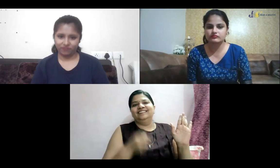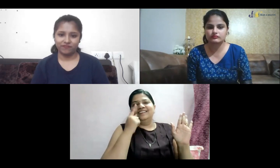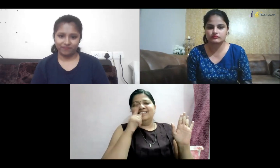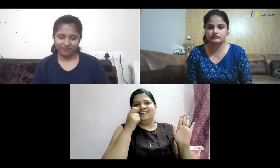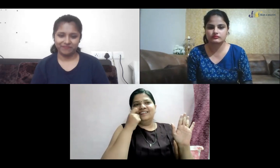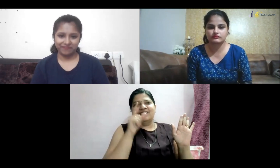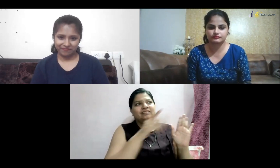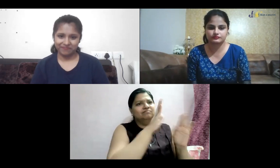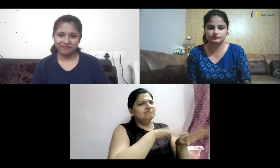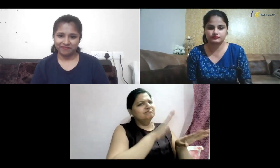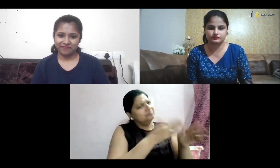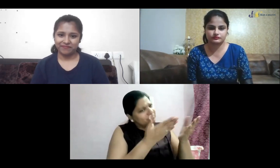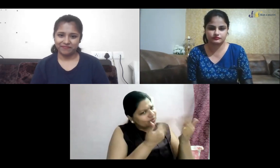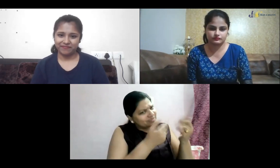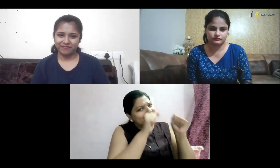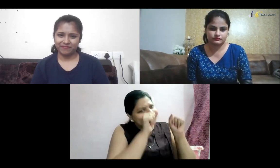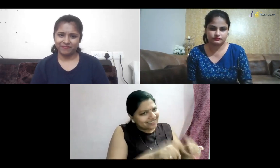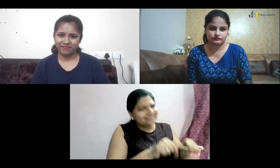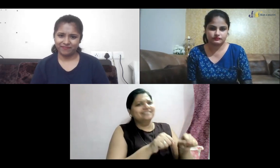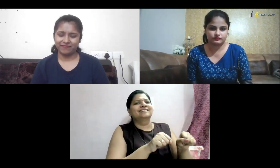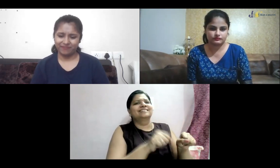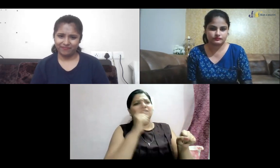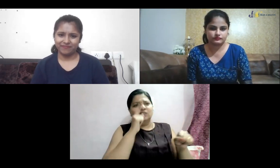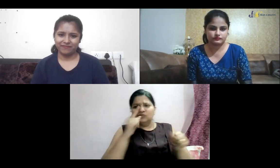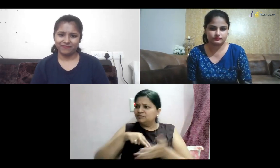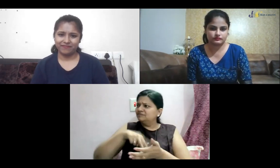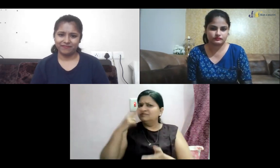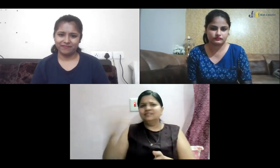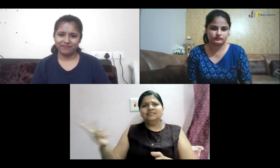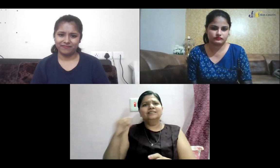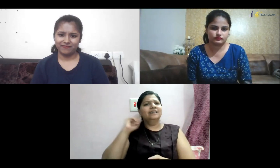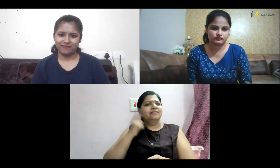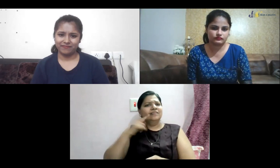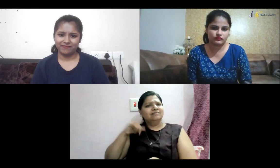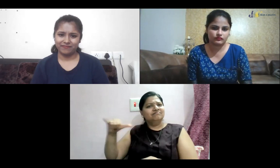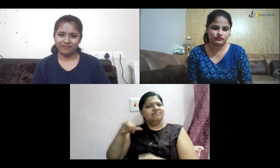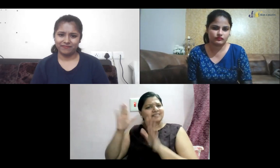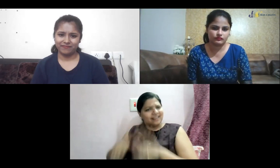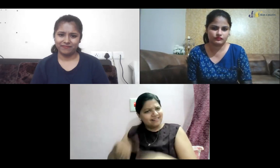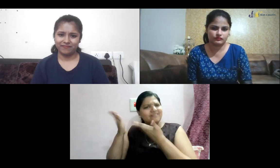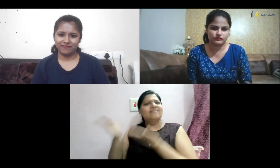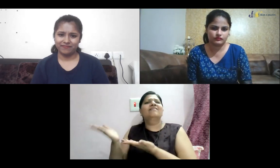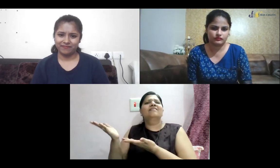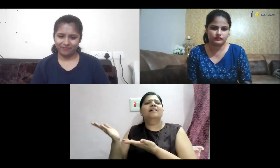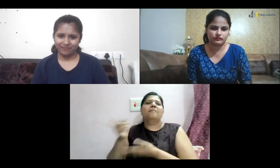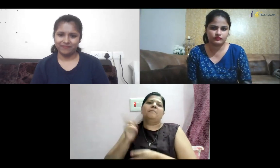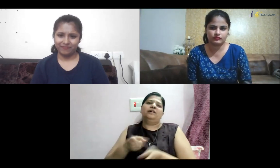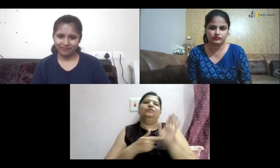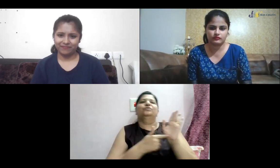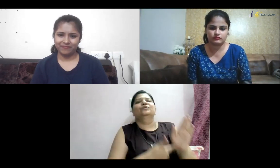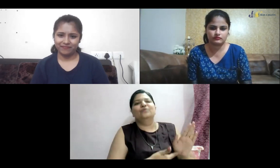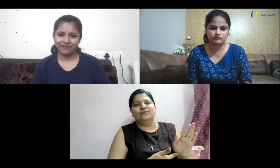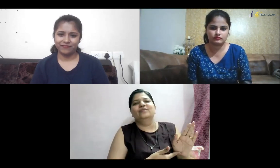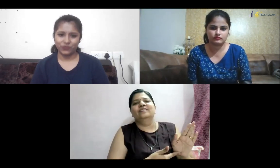copy and show them. That's most important things we have to show them. This, if that girl can do, then why I cannot do? She's also deaf, I am also deaf. We are